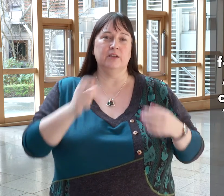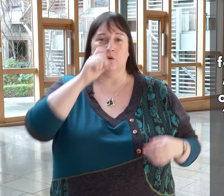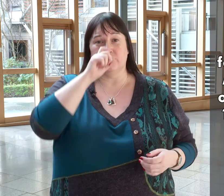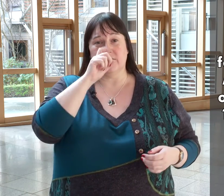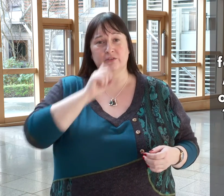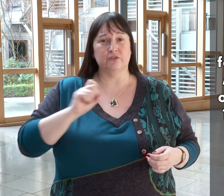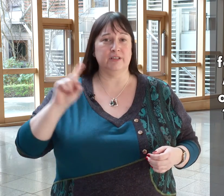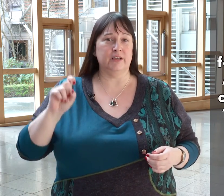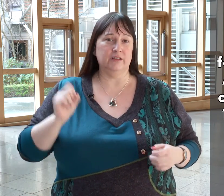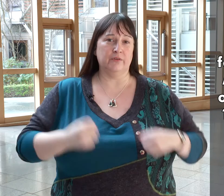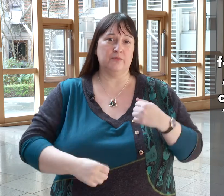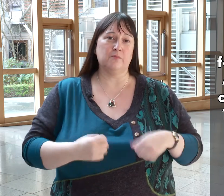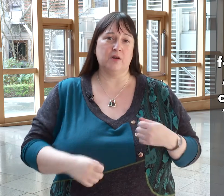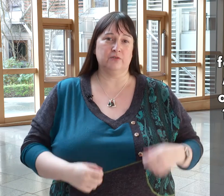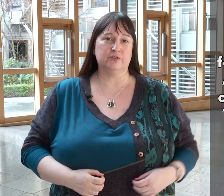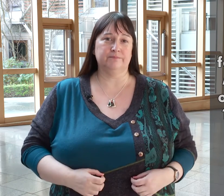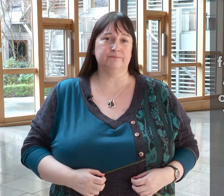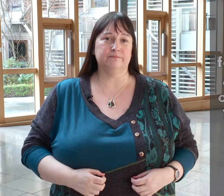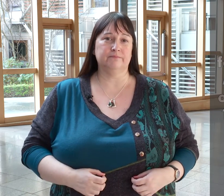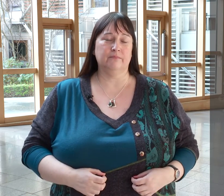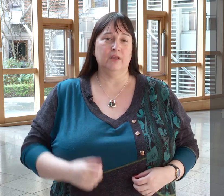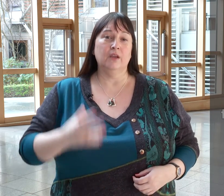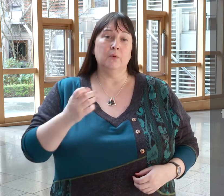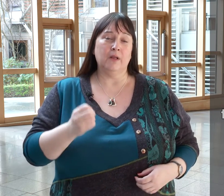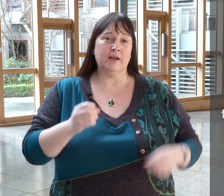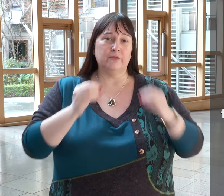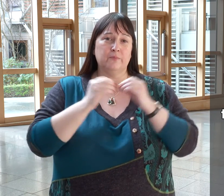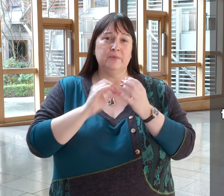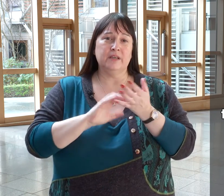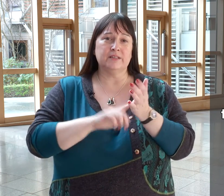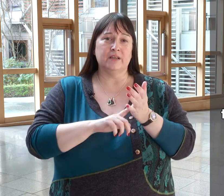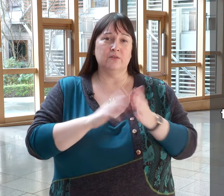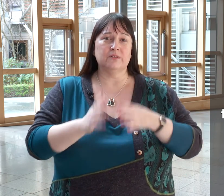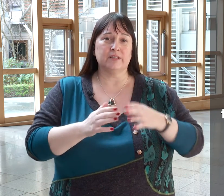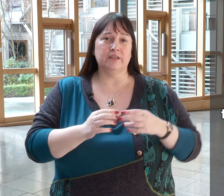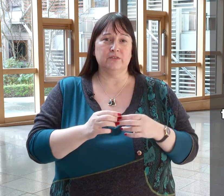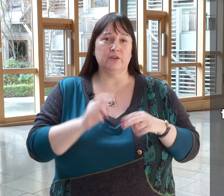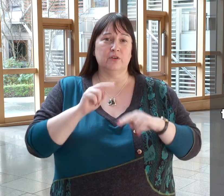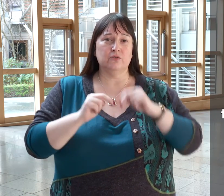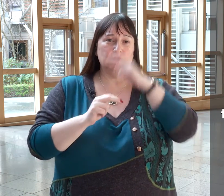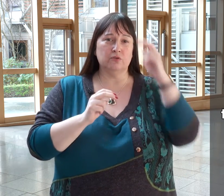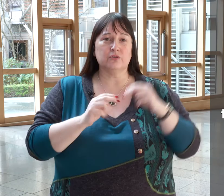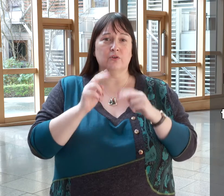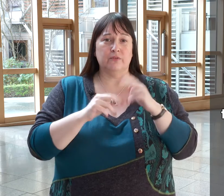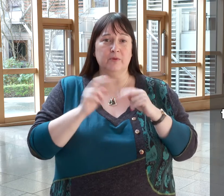on Saturday, 11th March. We'll have BSL signed tours of the